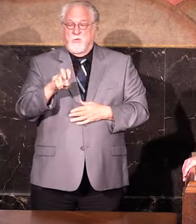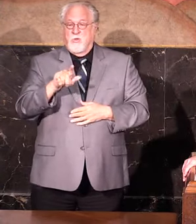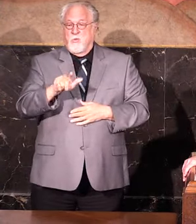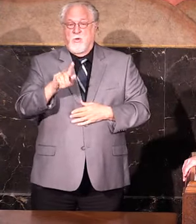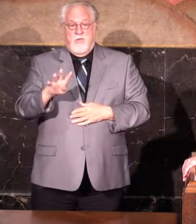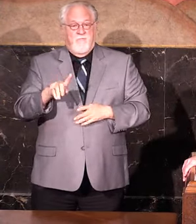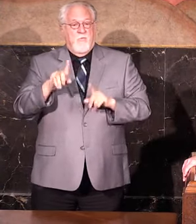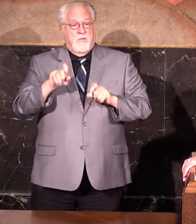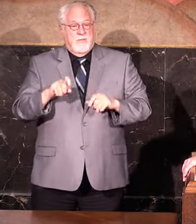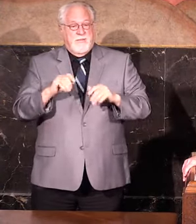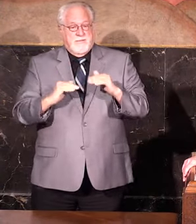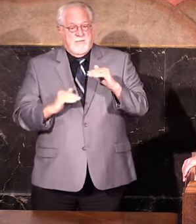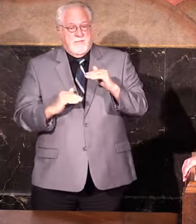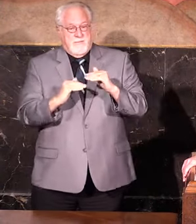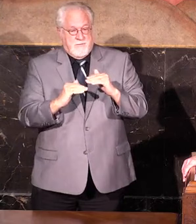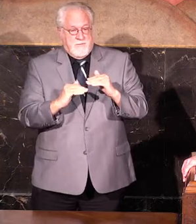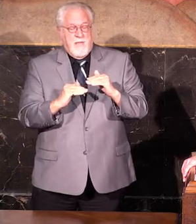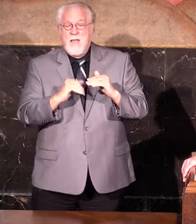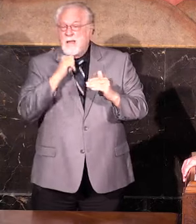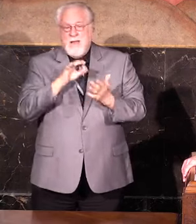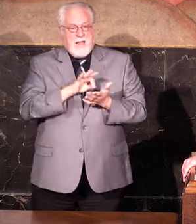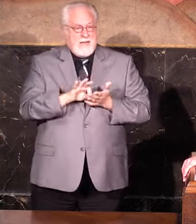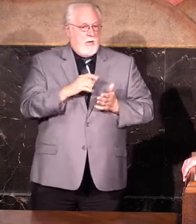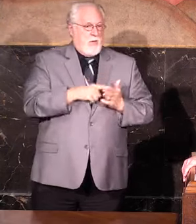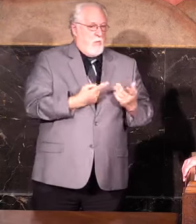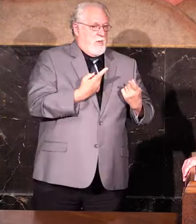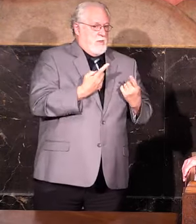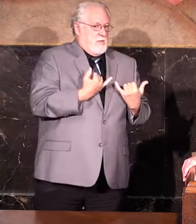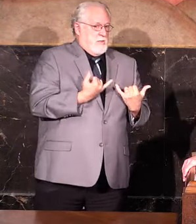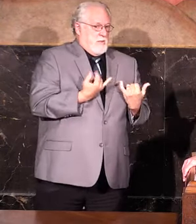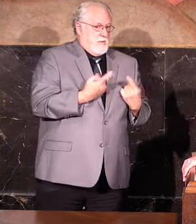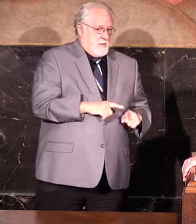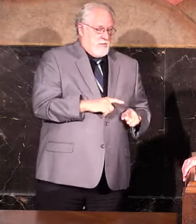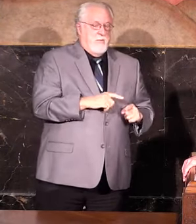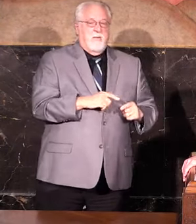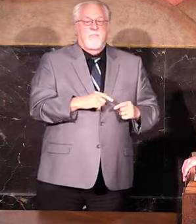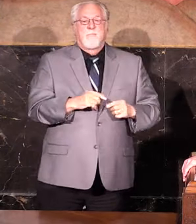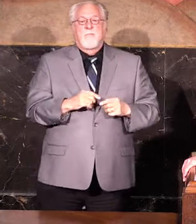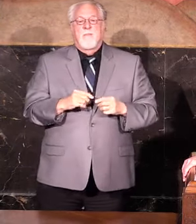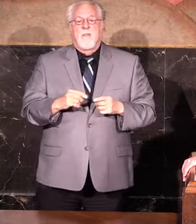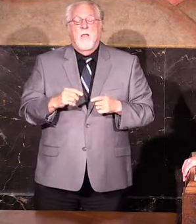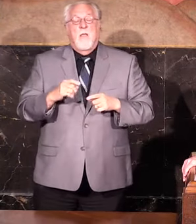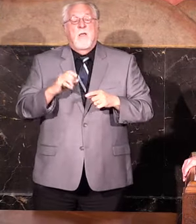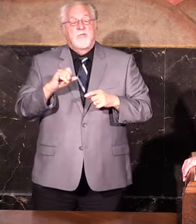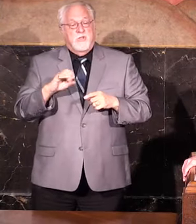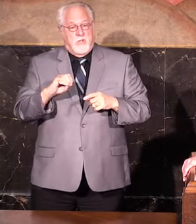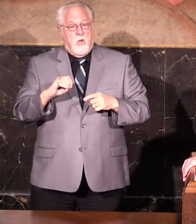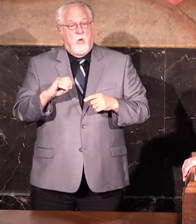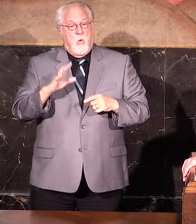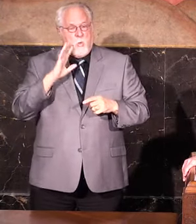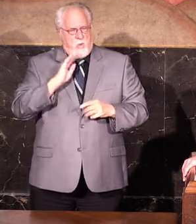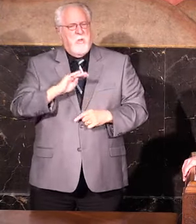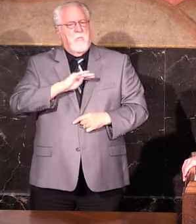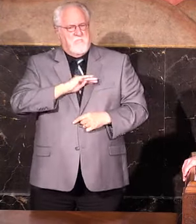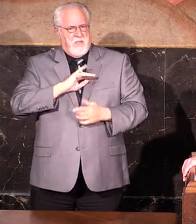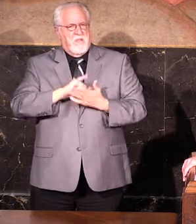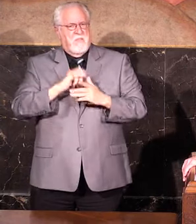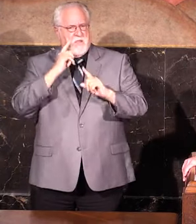13,224 tests short, not counting whatever today's numbers would have been. So we will meet that